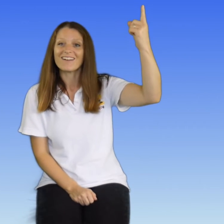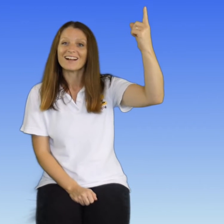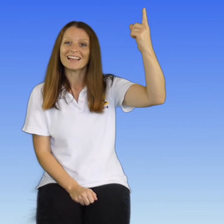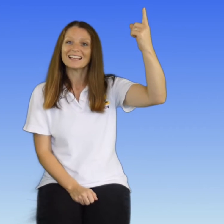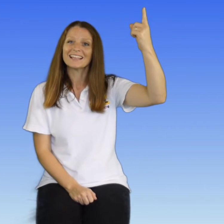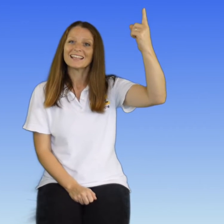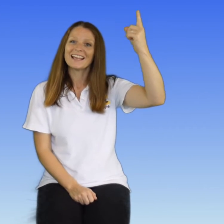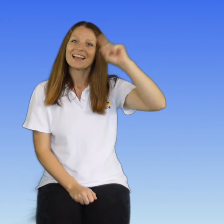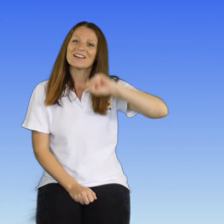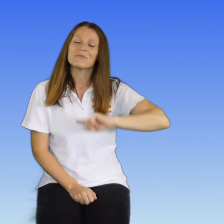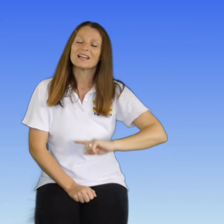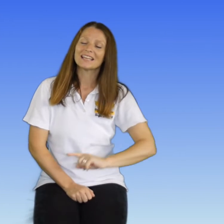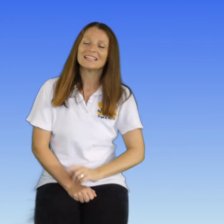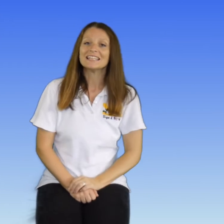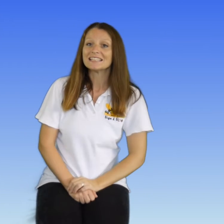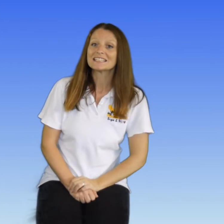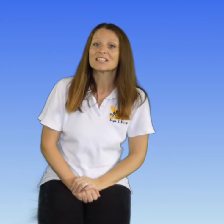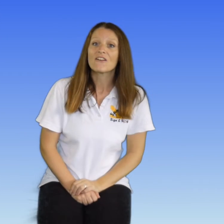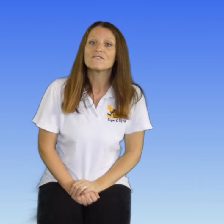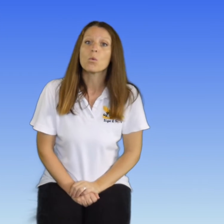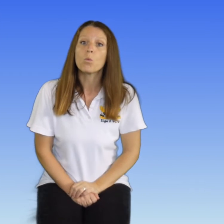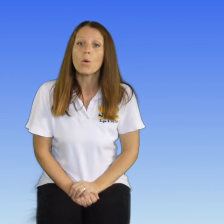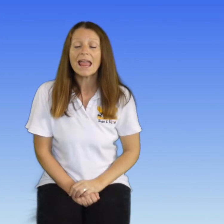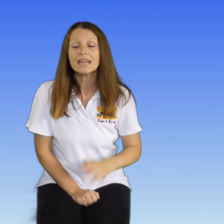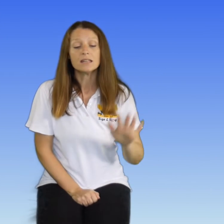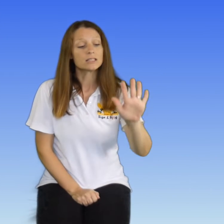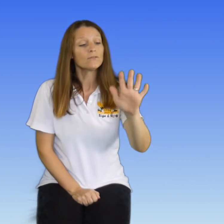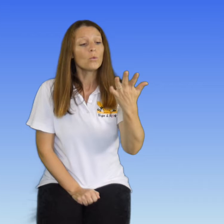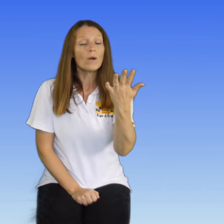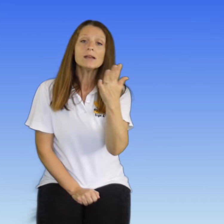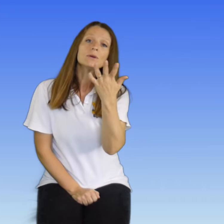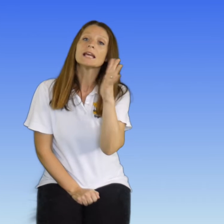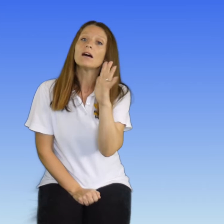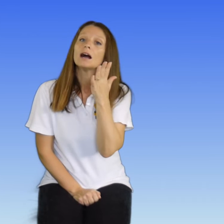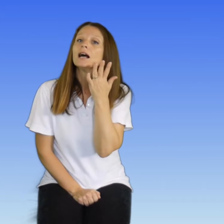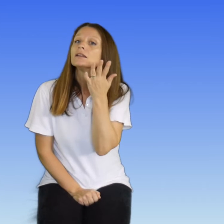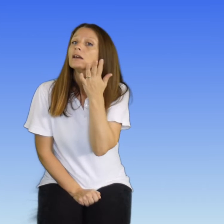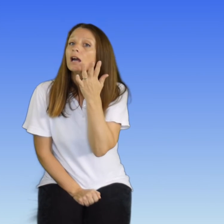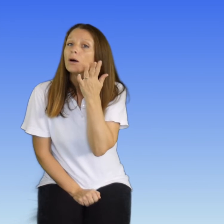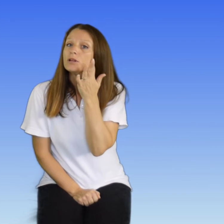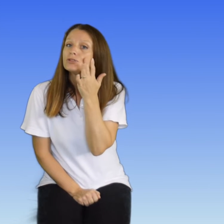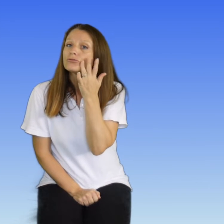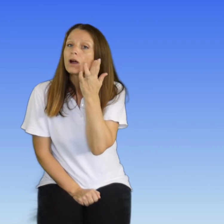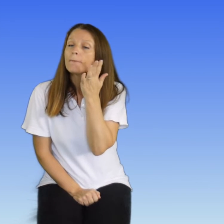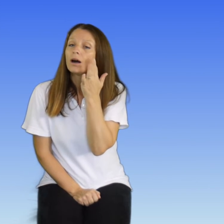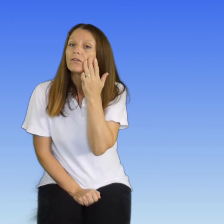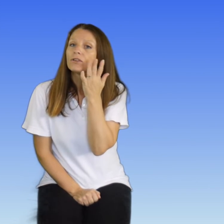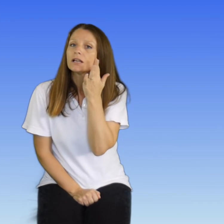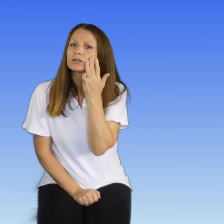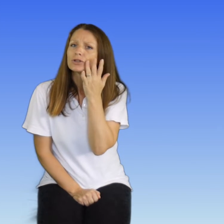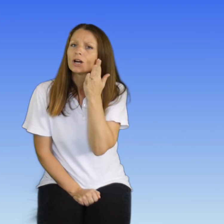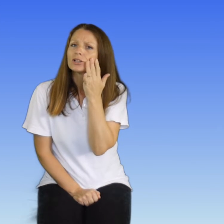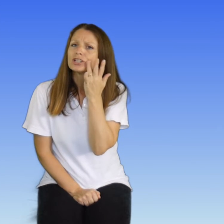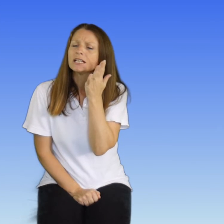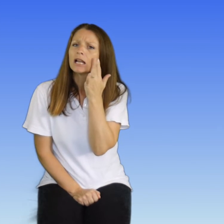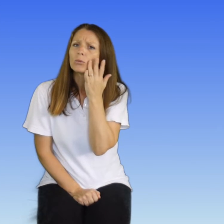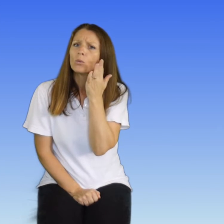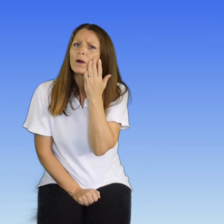sky. We're going to need the sign for when. So for when, we get our hand. We drum our fingers on our cheek like we're